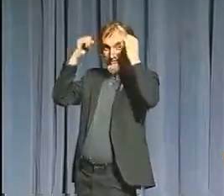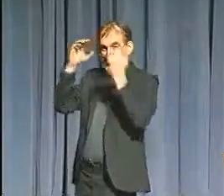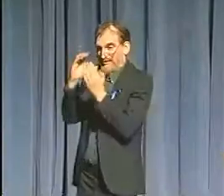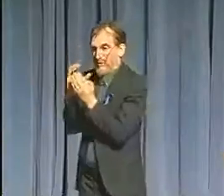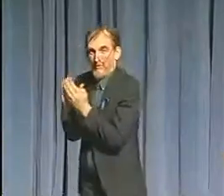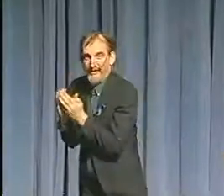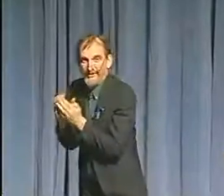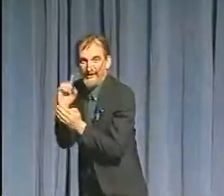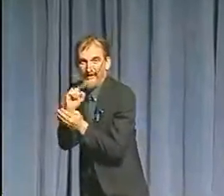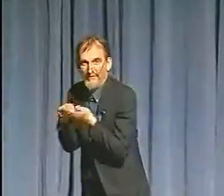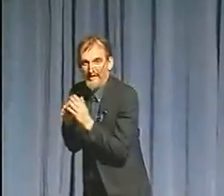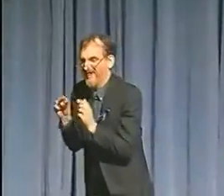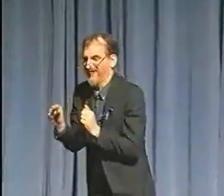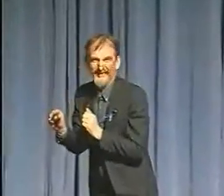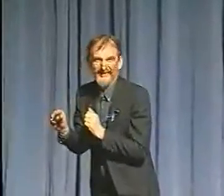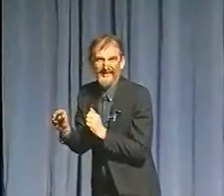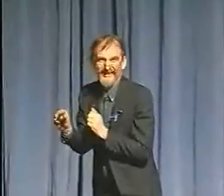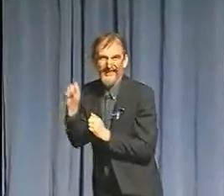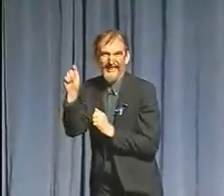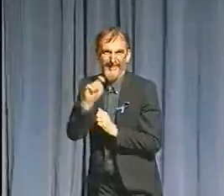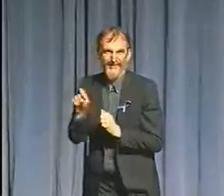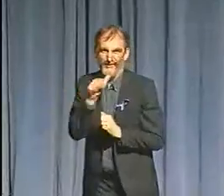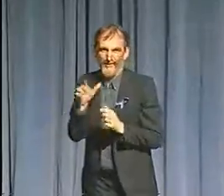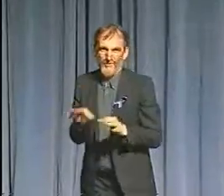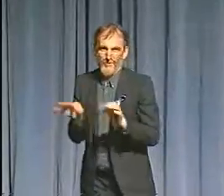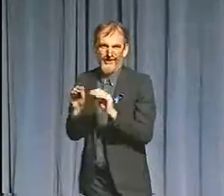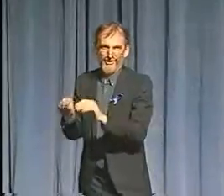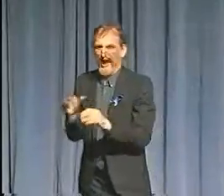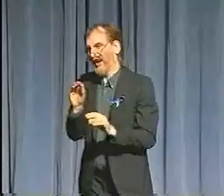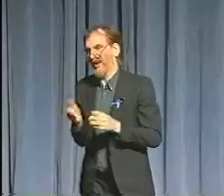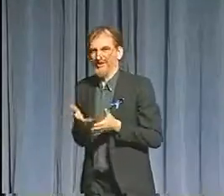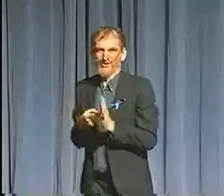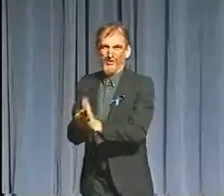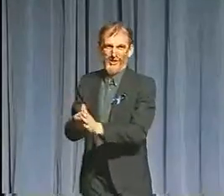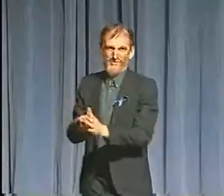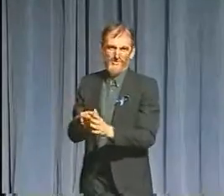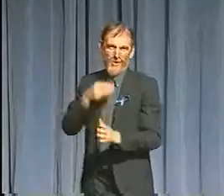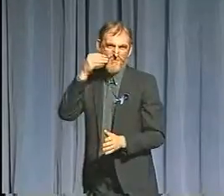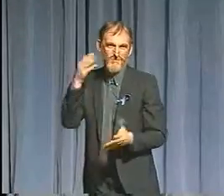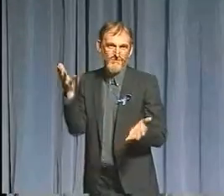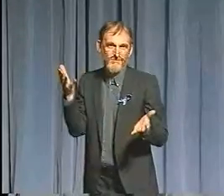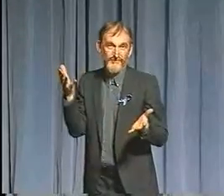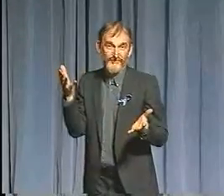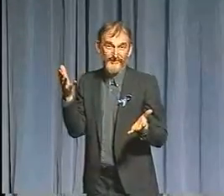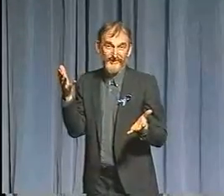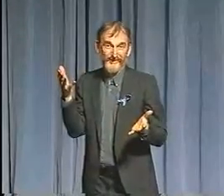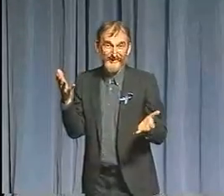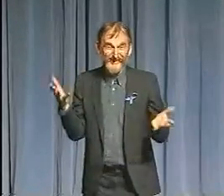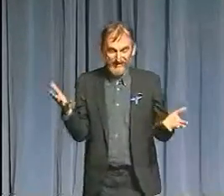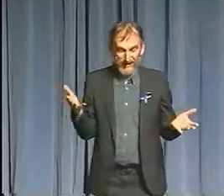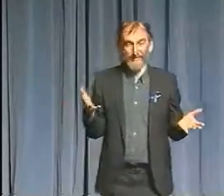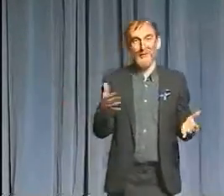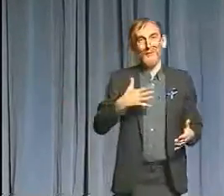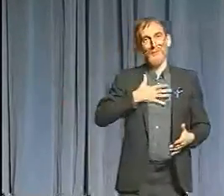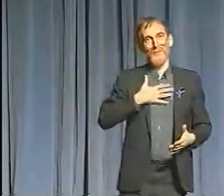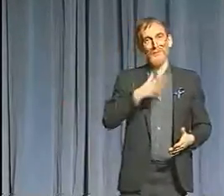That's part of the colonization mindset, you know, that their history and their heritage